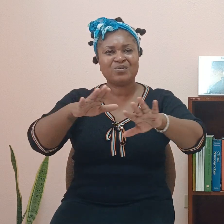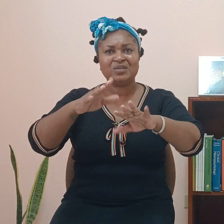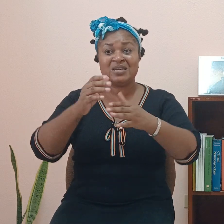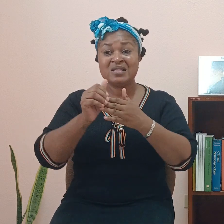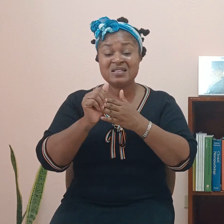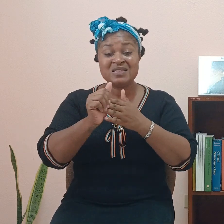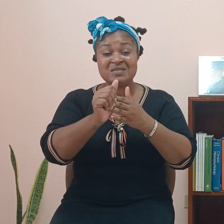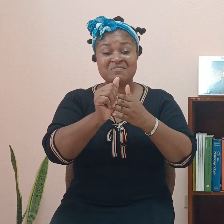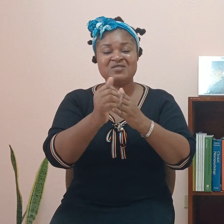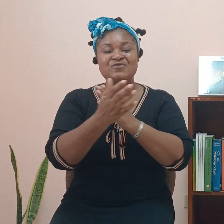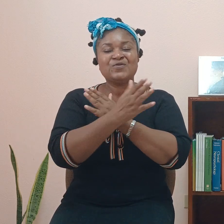waters.